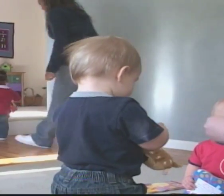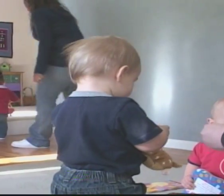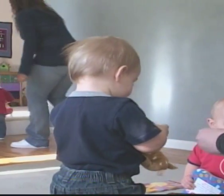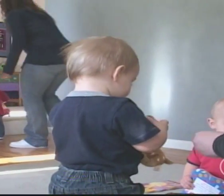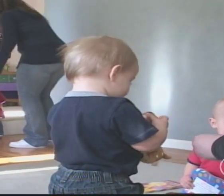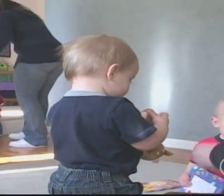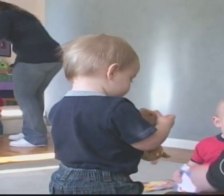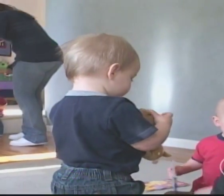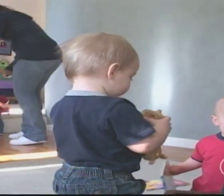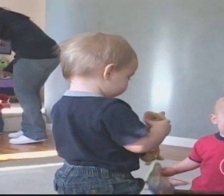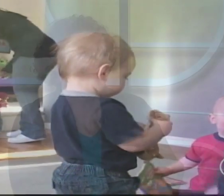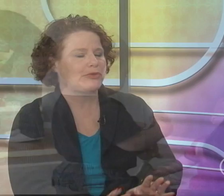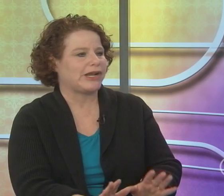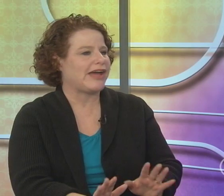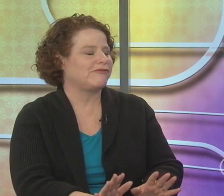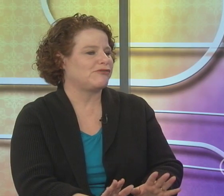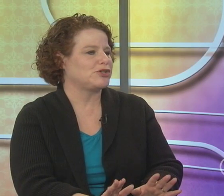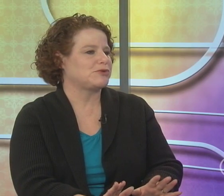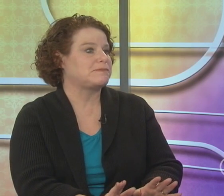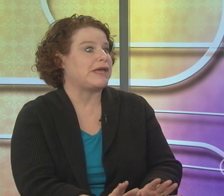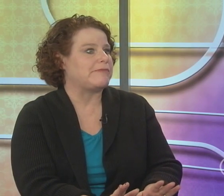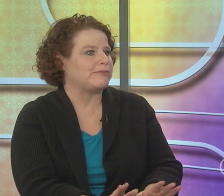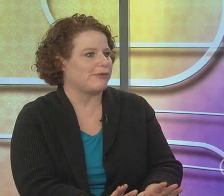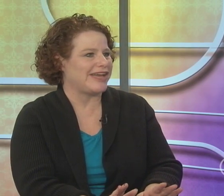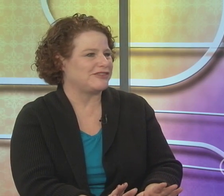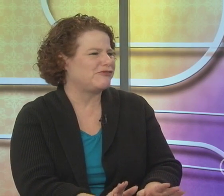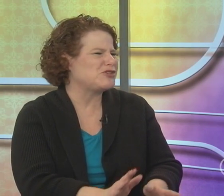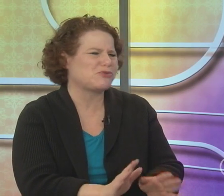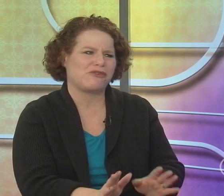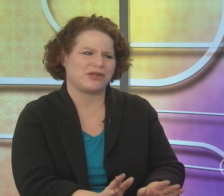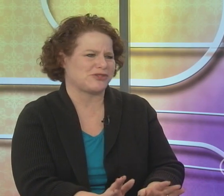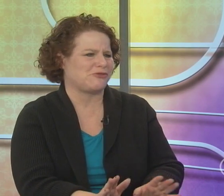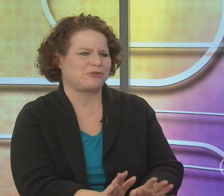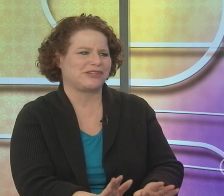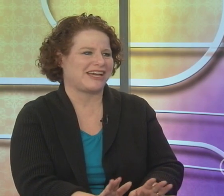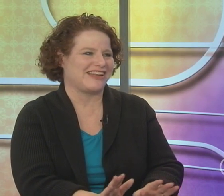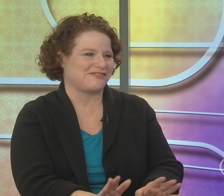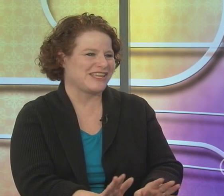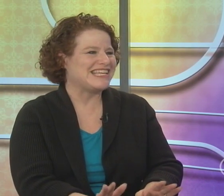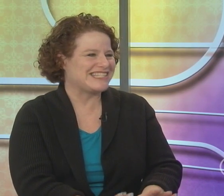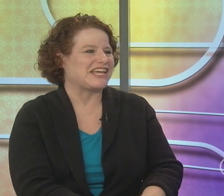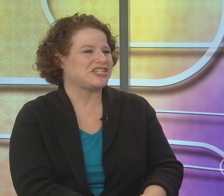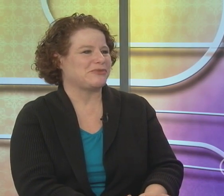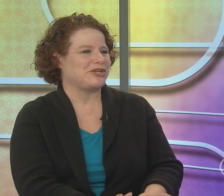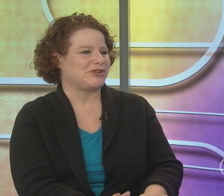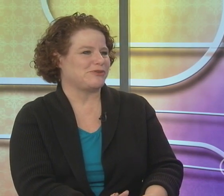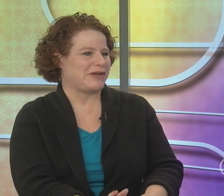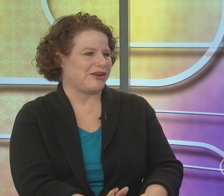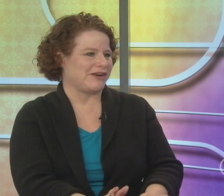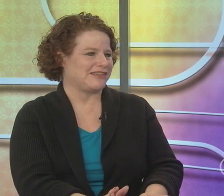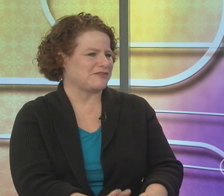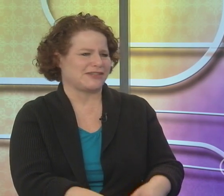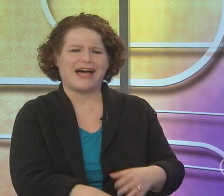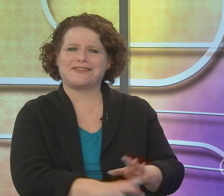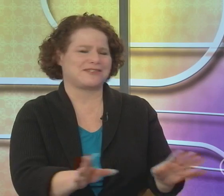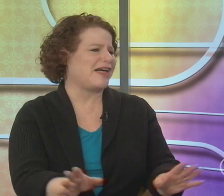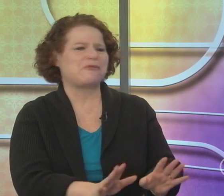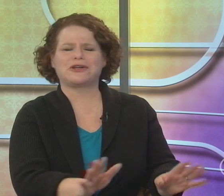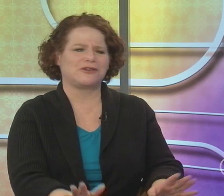new moms and dads are done with what I refer to as baby brain. The first 12 weeks are really kind of sketchy when you're a new parent. Sure. There's a lot more to learn